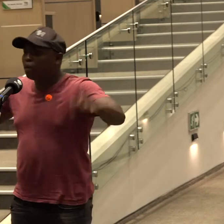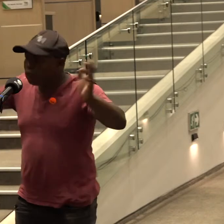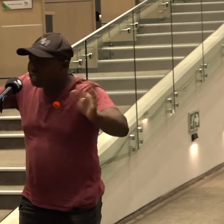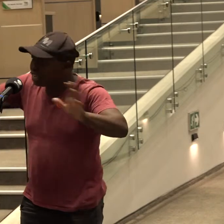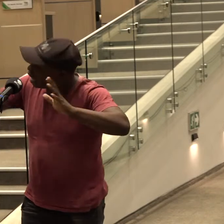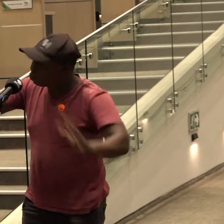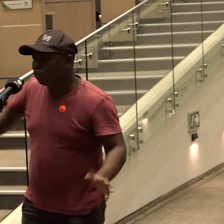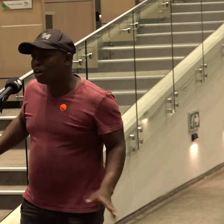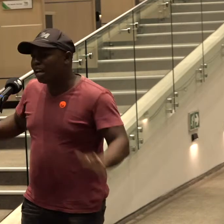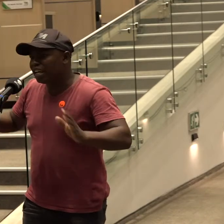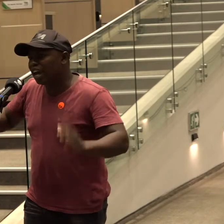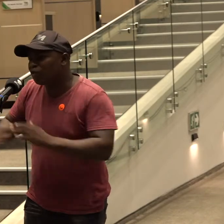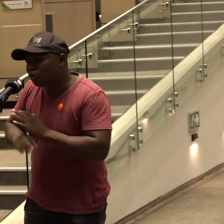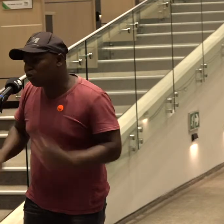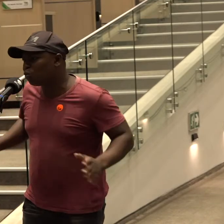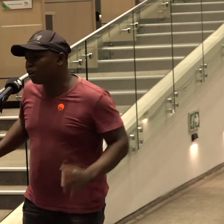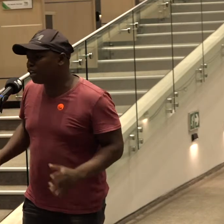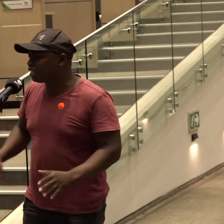America